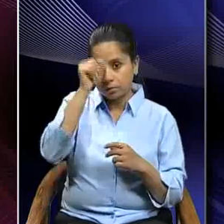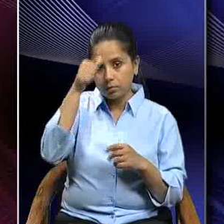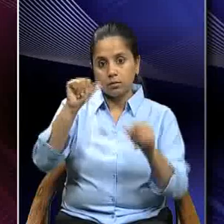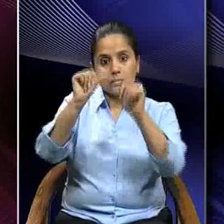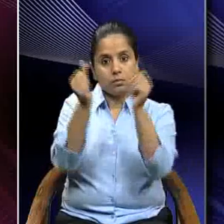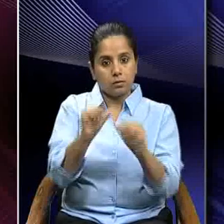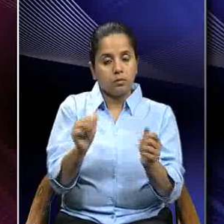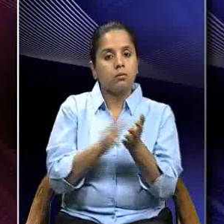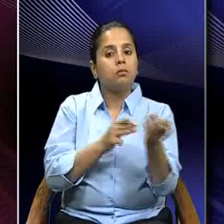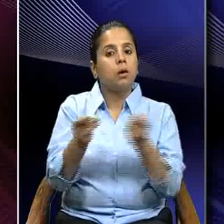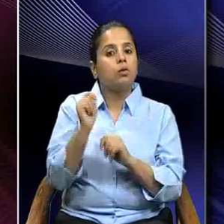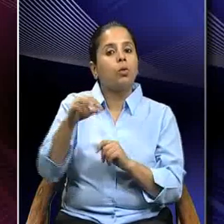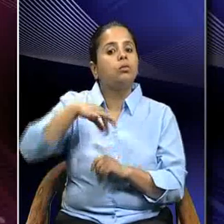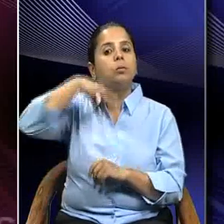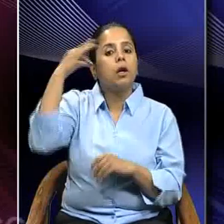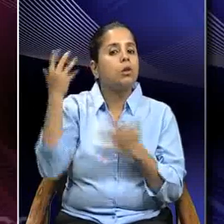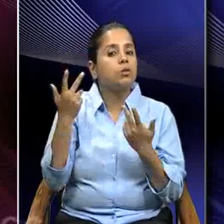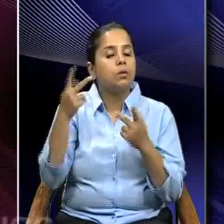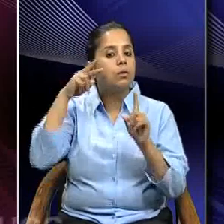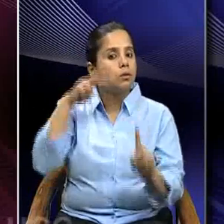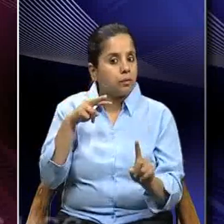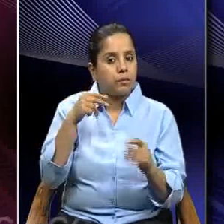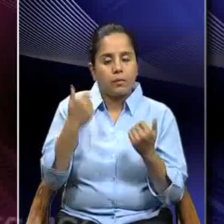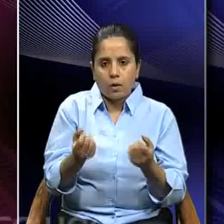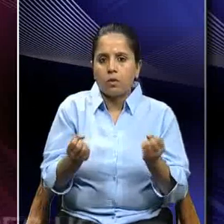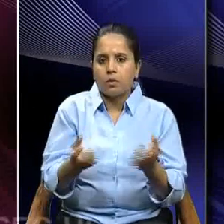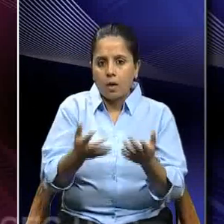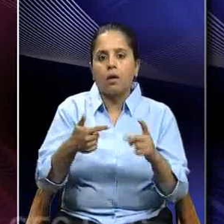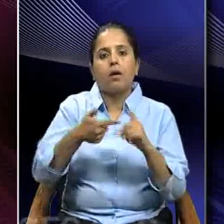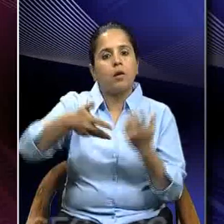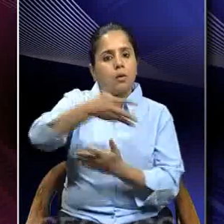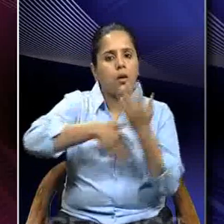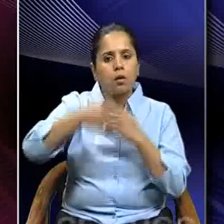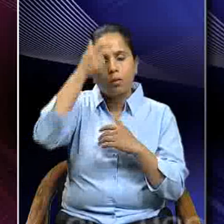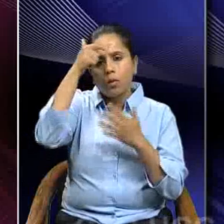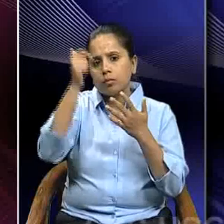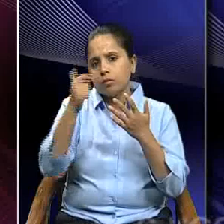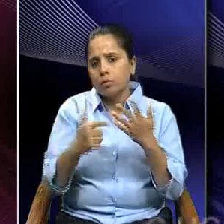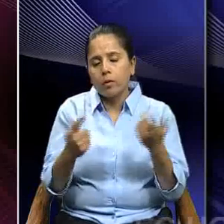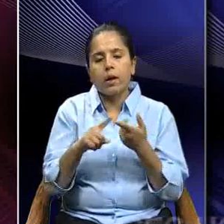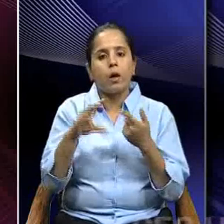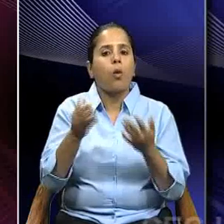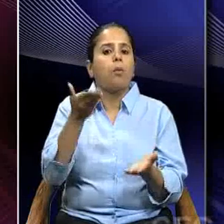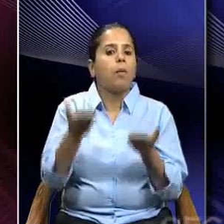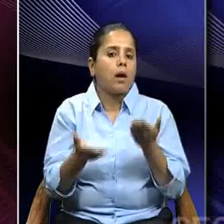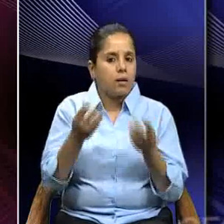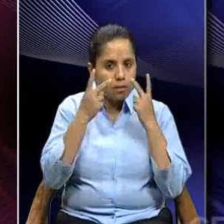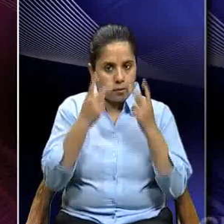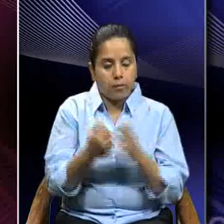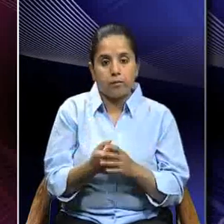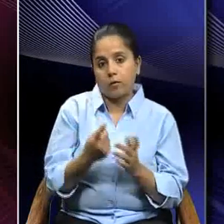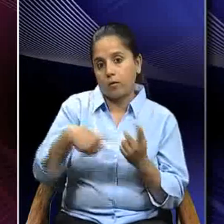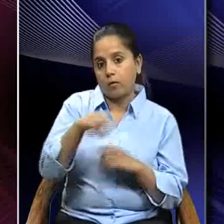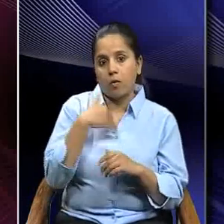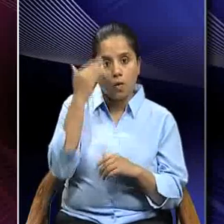of management. So let us start with the environmental concerns through eco-balancing. As we all